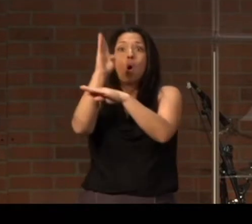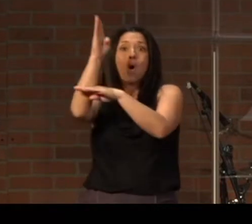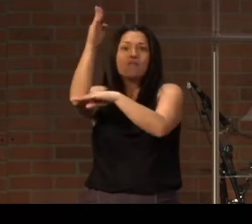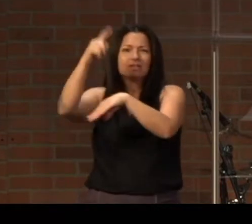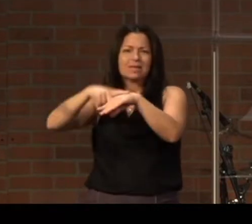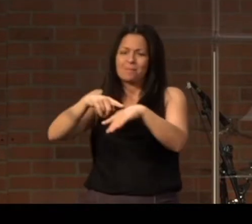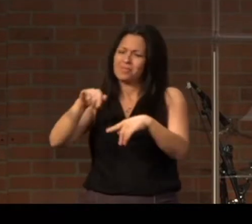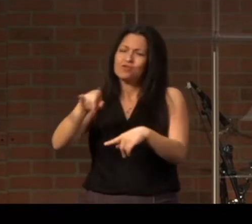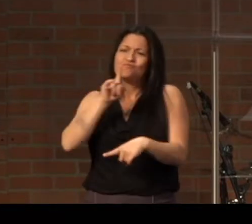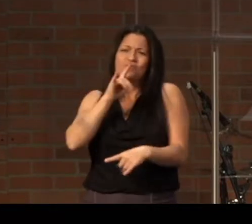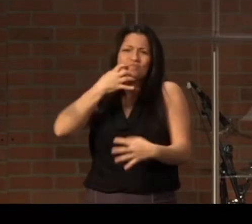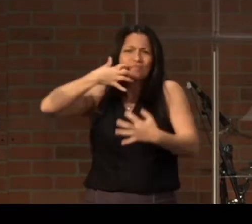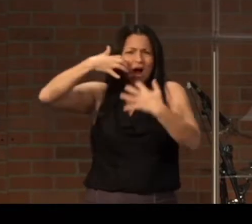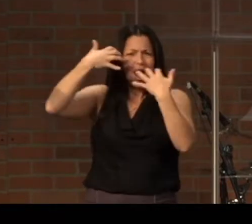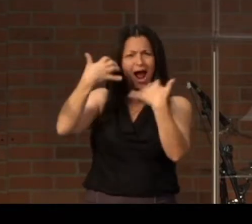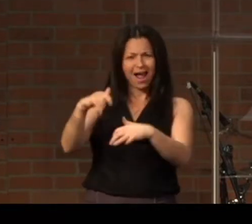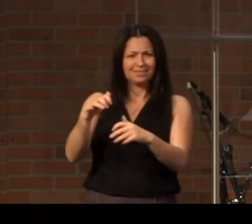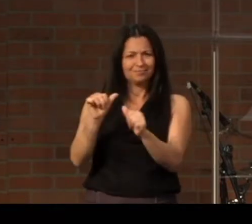really whistling.